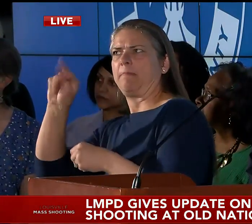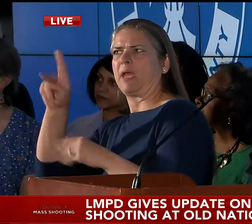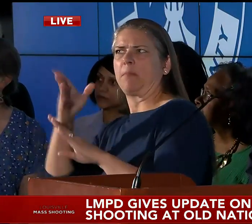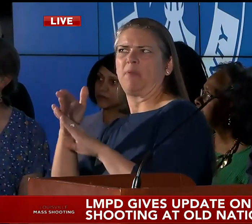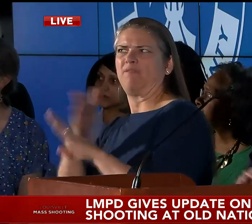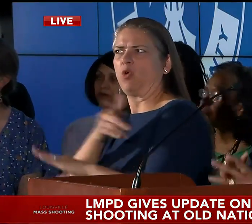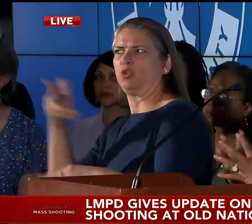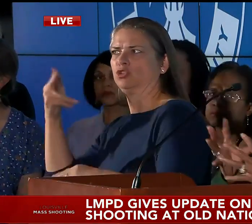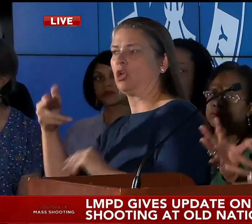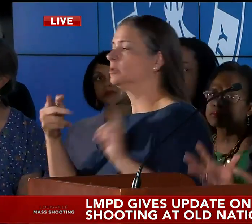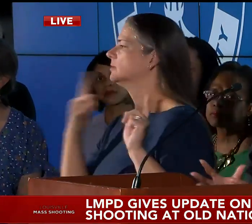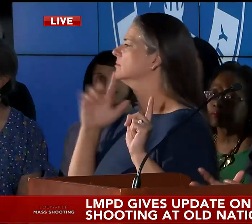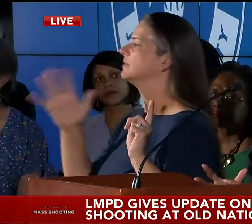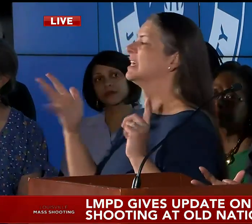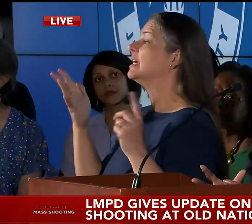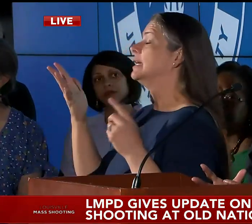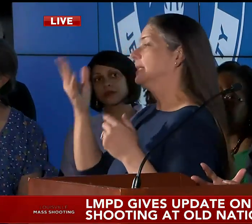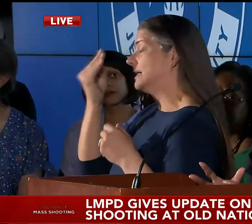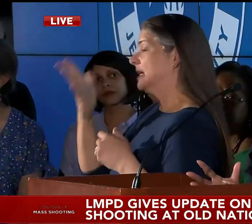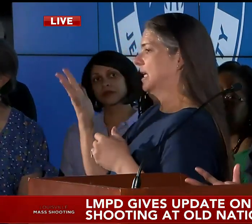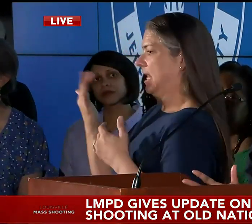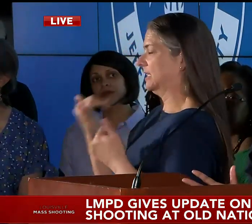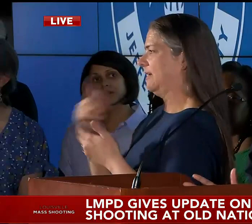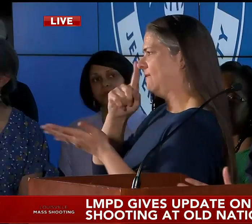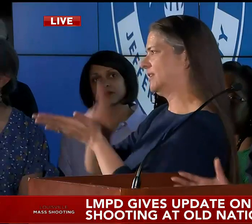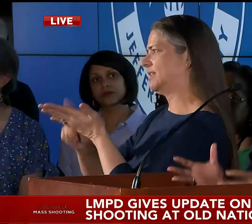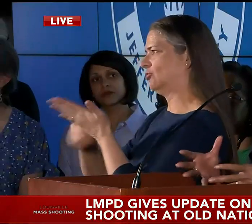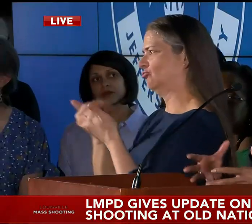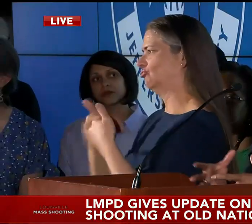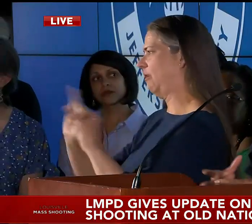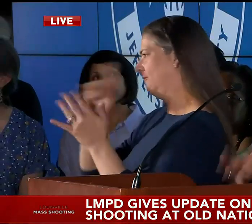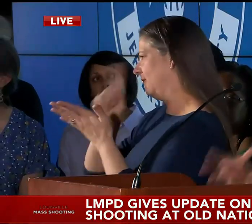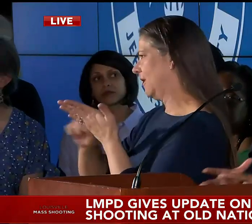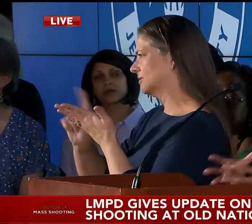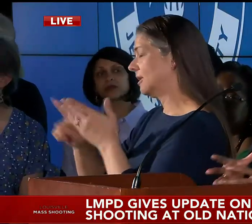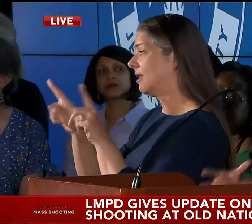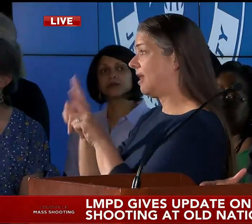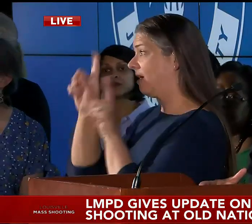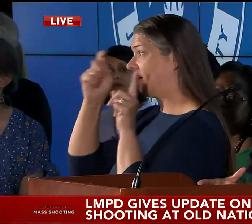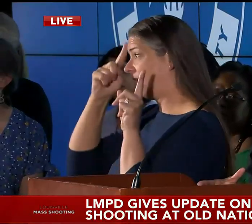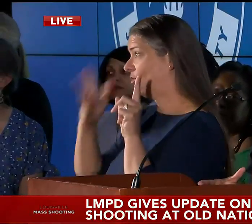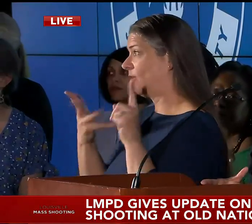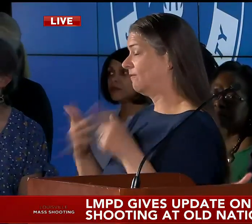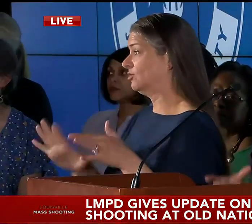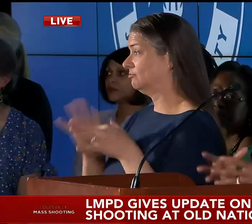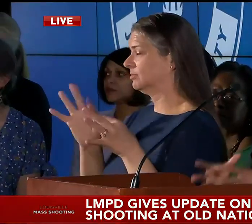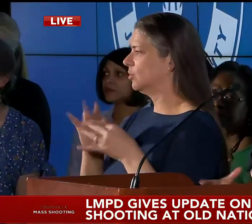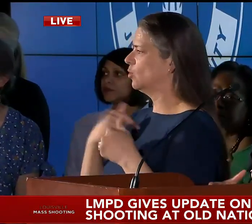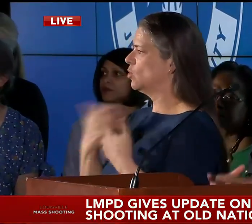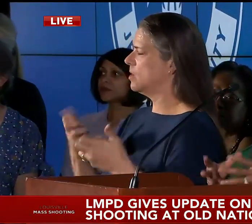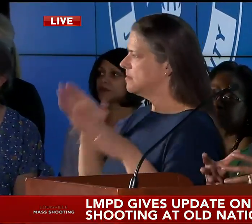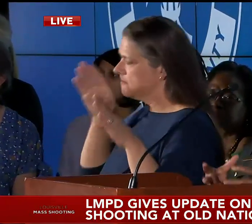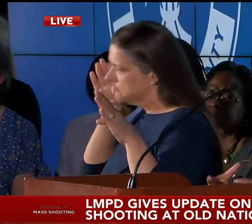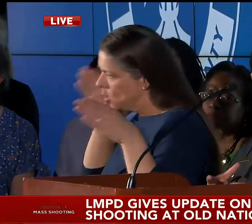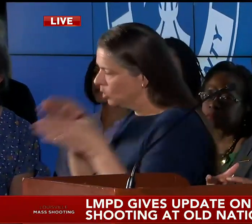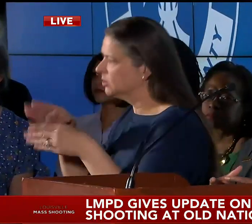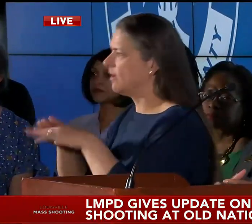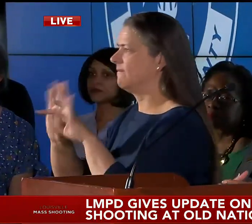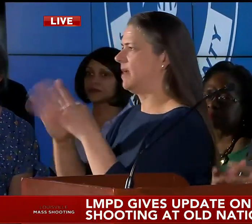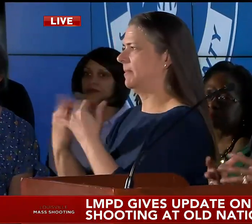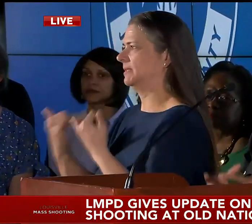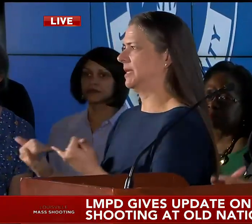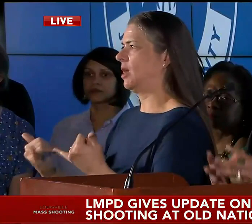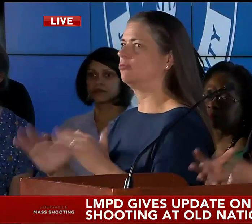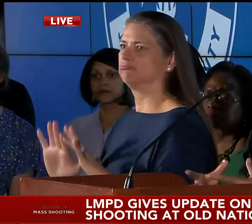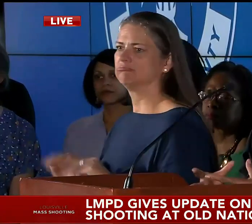the shooting? Again, this is an ongoing investigation. And again, as like the governor has stated, we want to focus in on the families. We